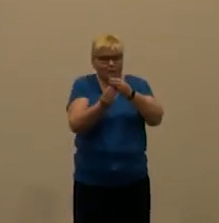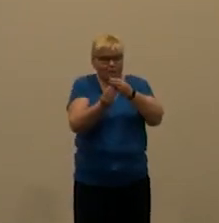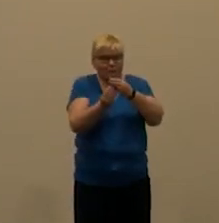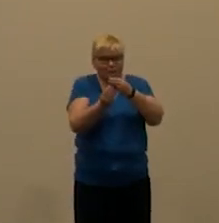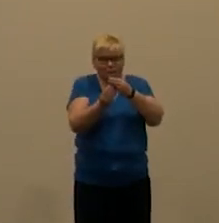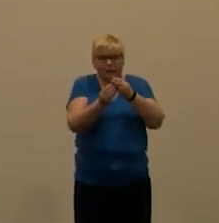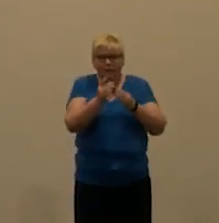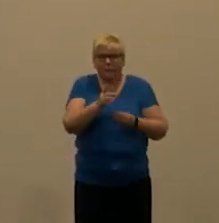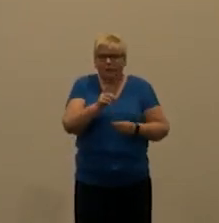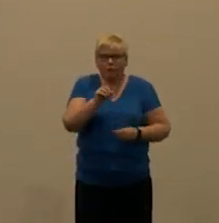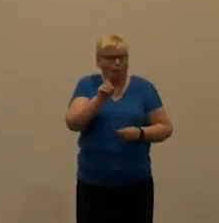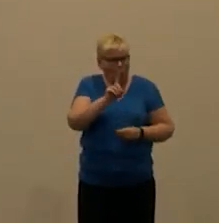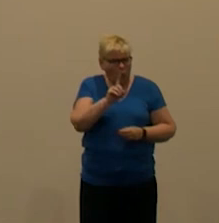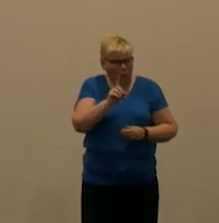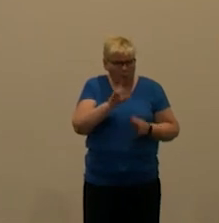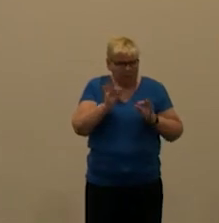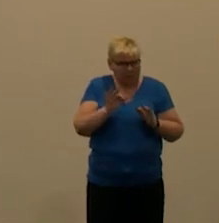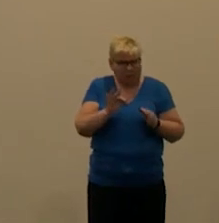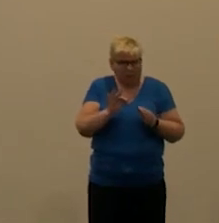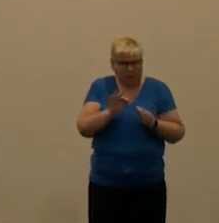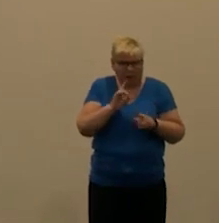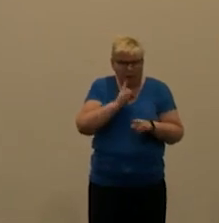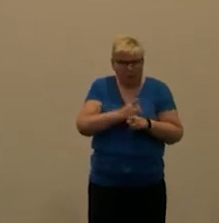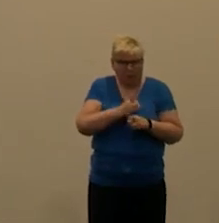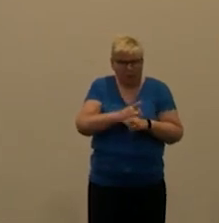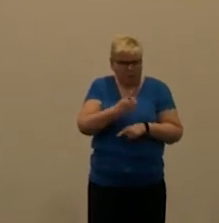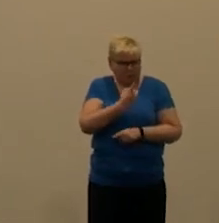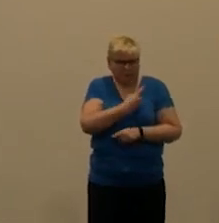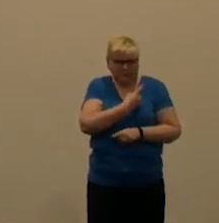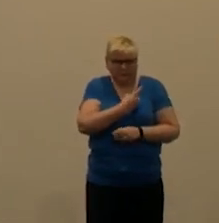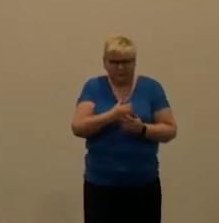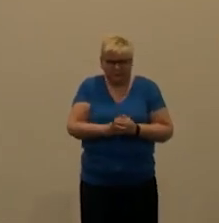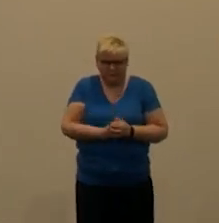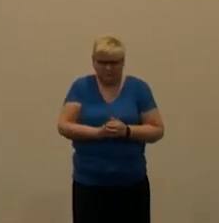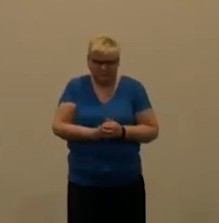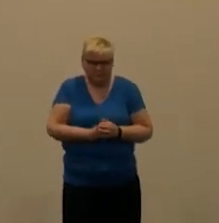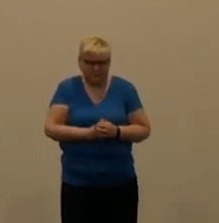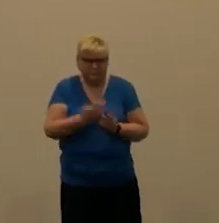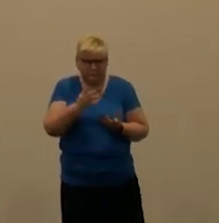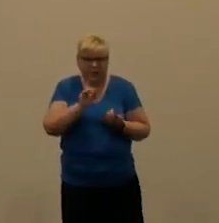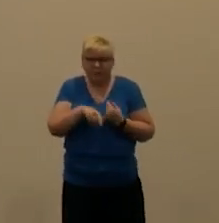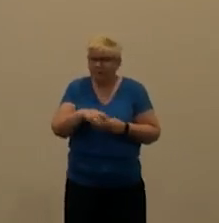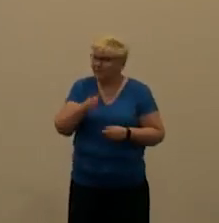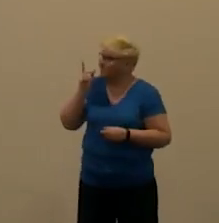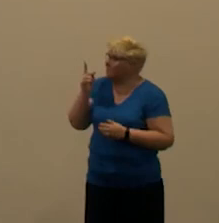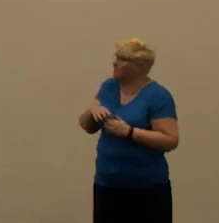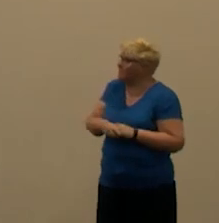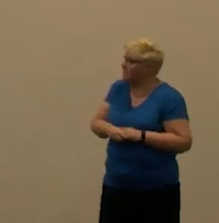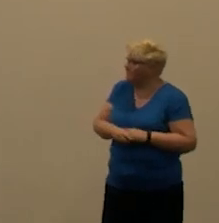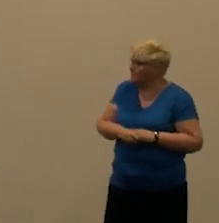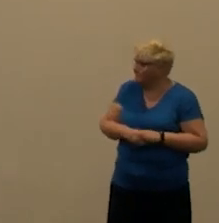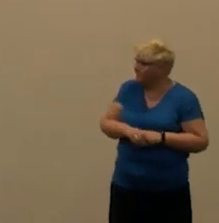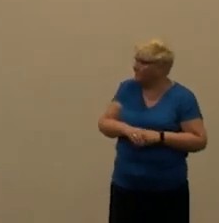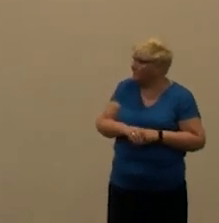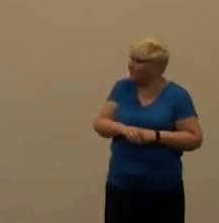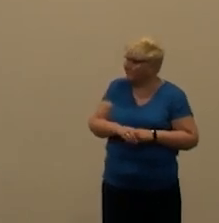here is, what is so special about the global Asia backbone? And here's the answer. The answer is, you can see we have